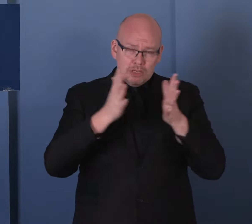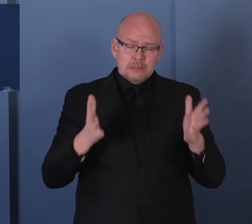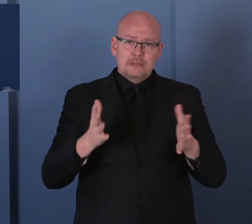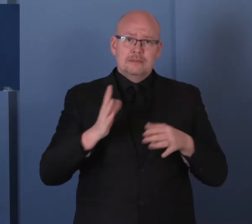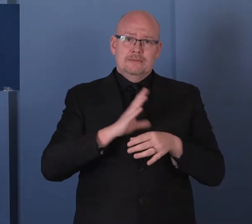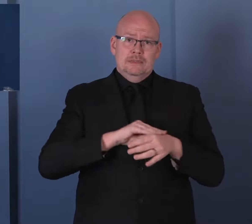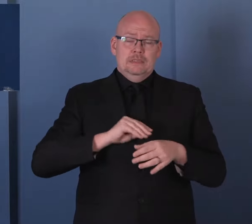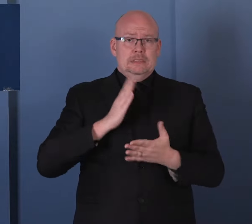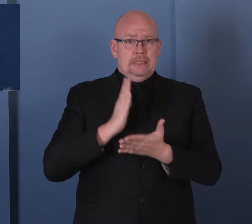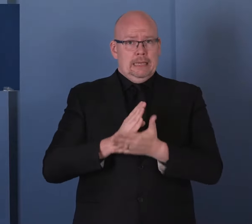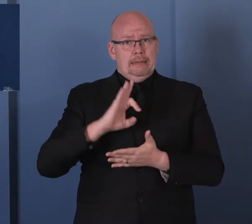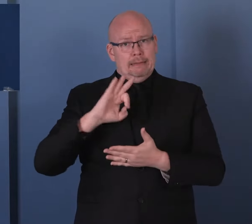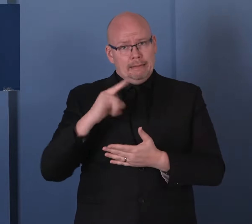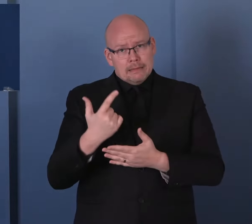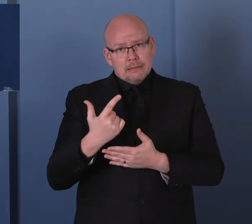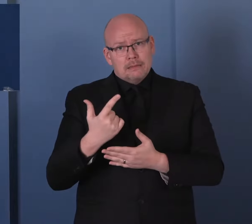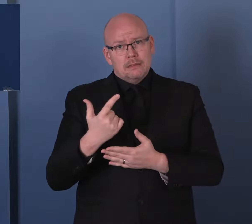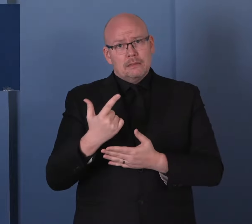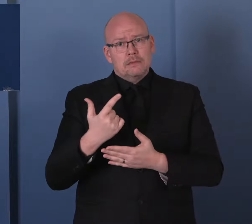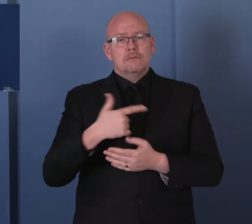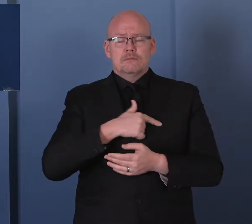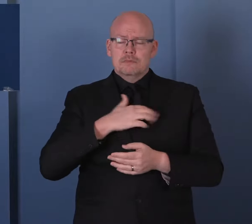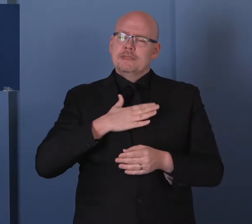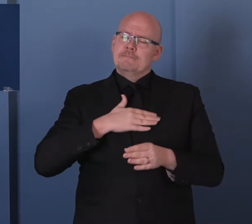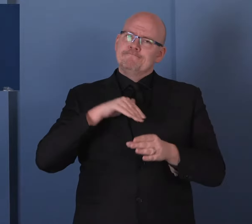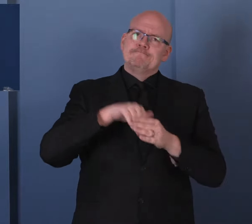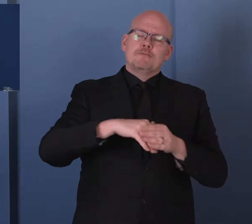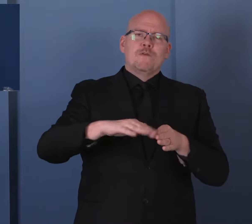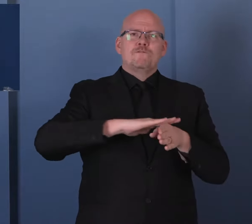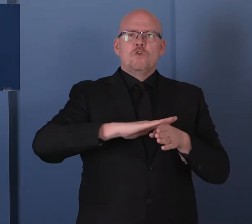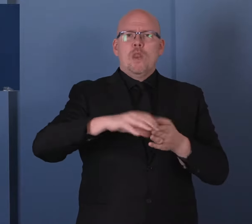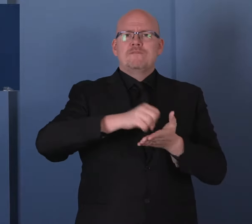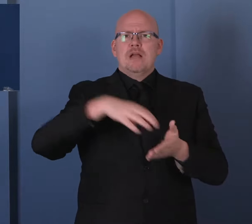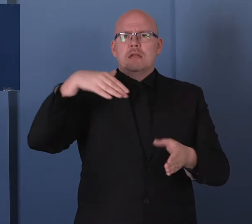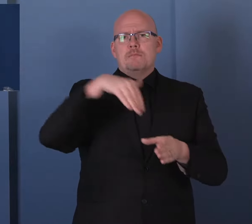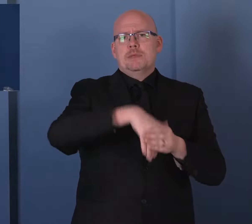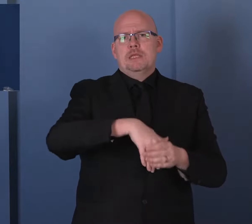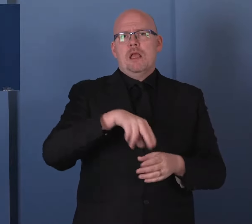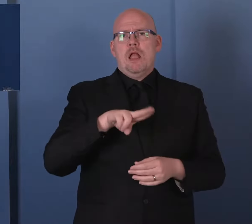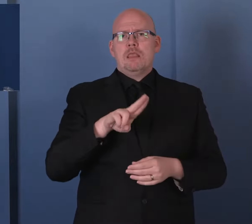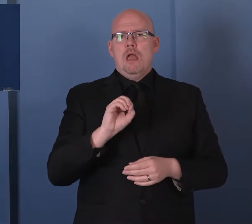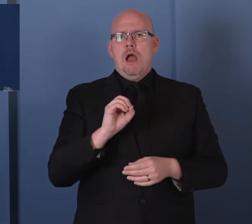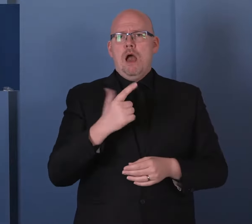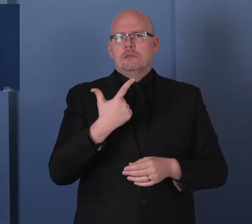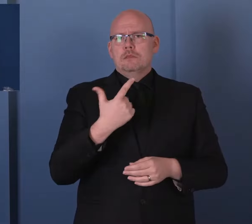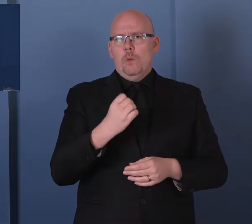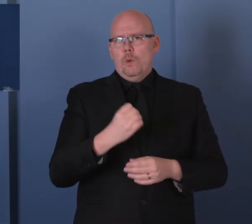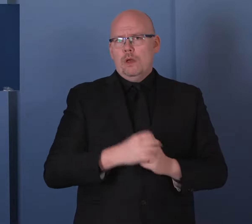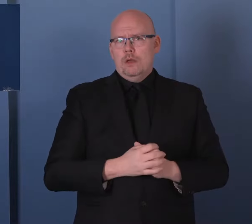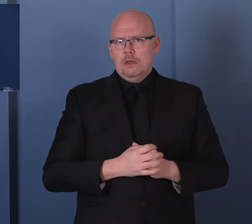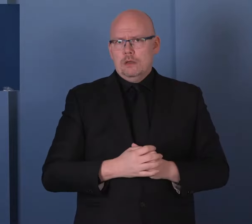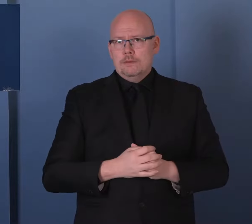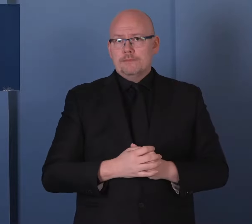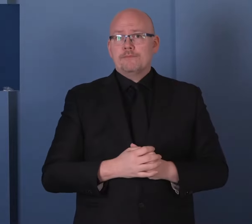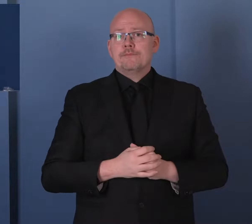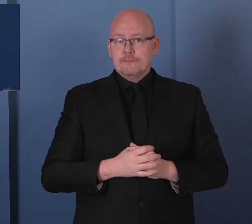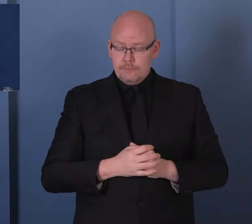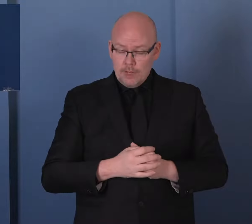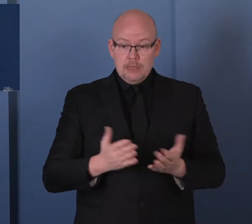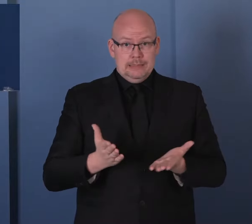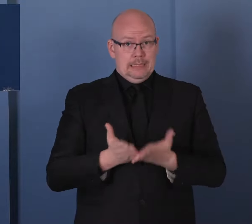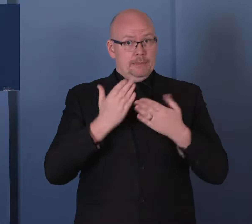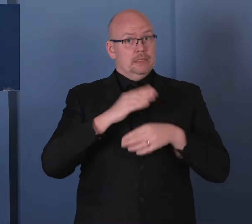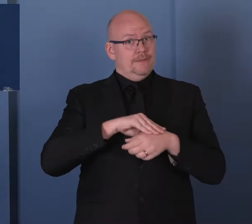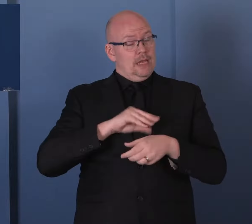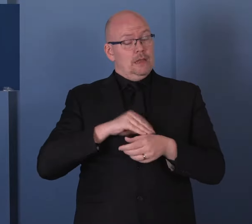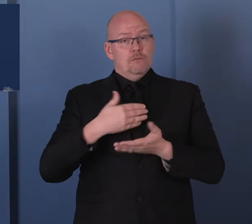Swedish national security by becoming full-fledged members of NATO. In the meantime, Sweden will continue